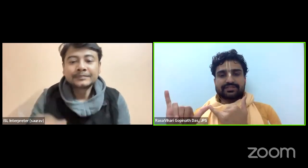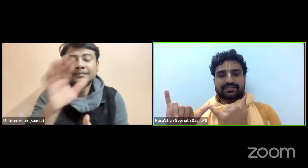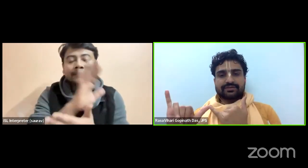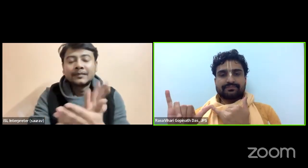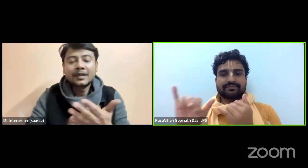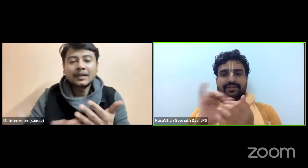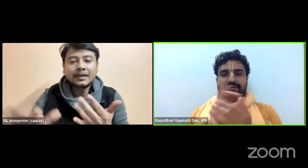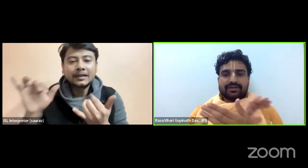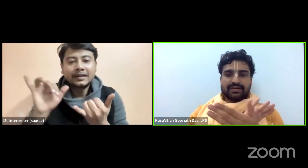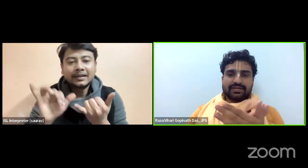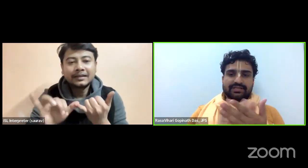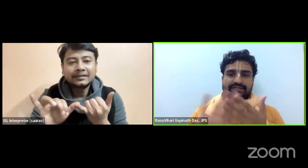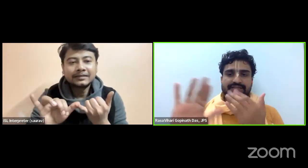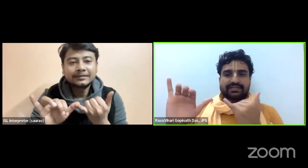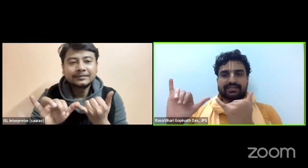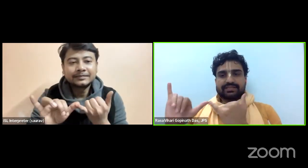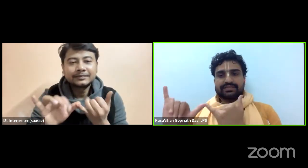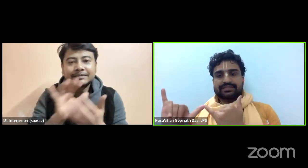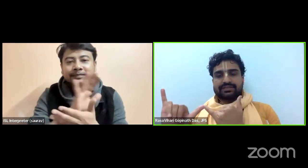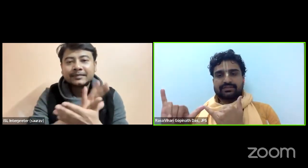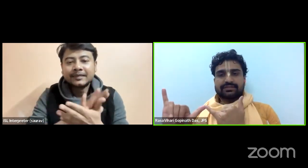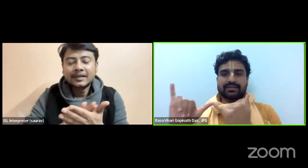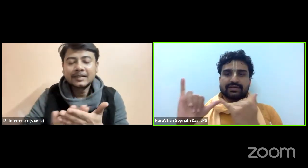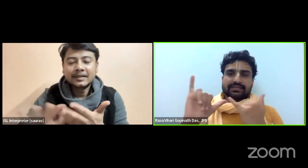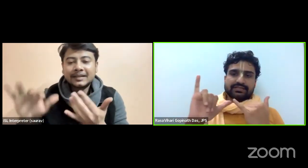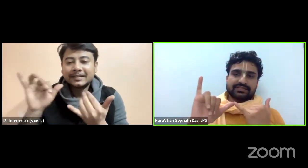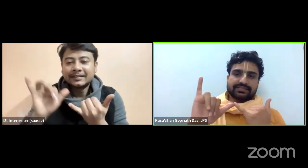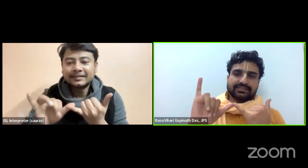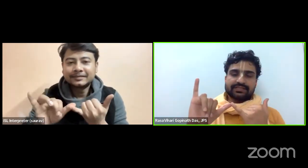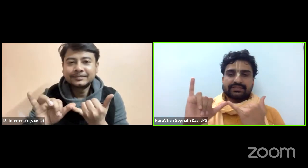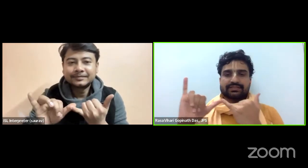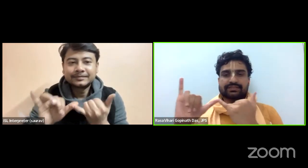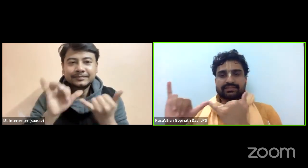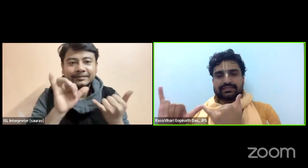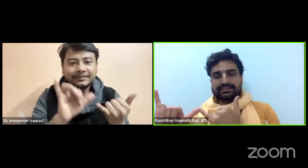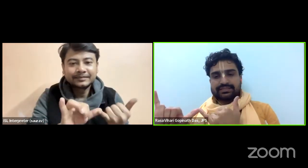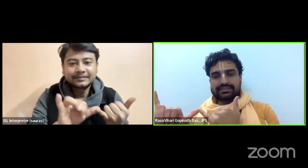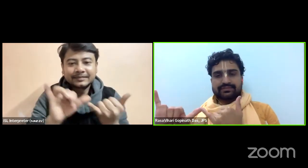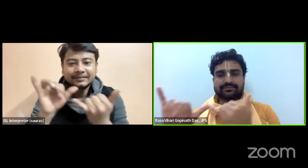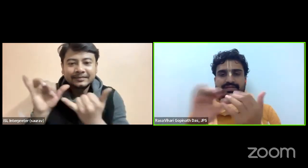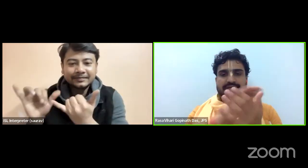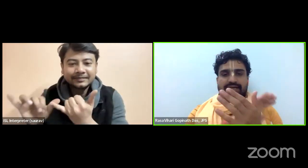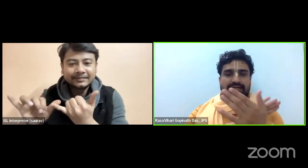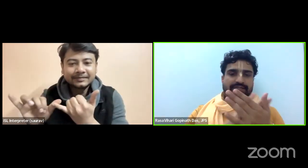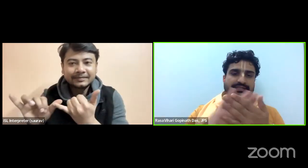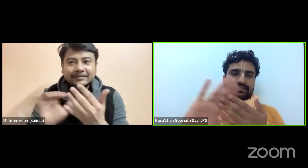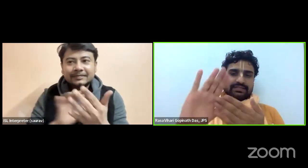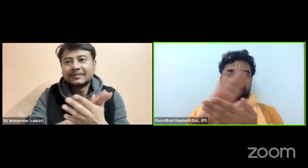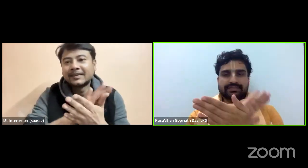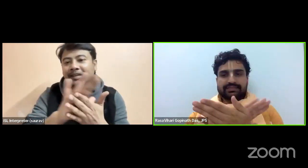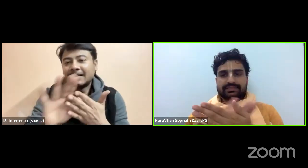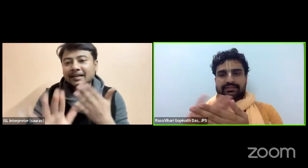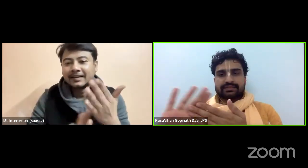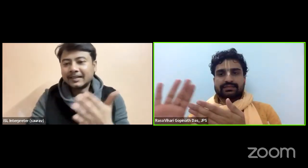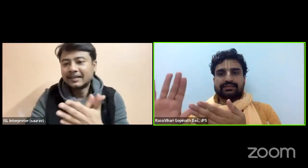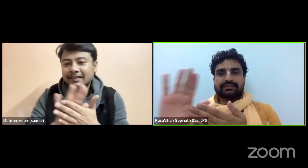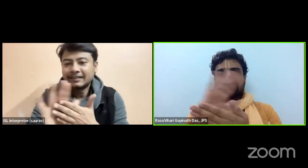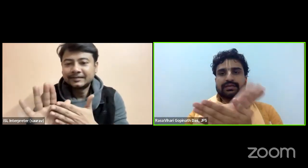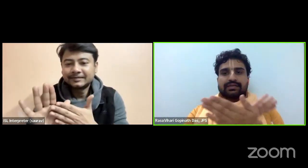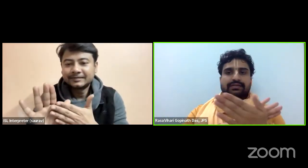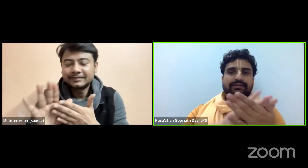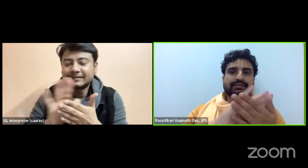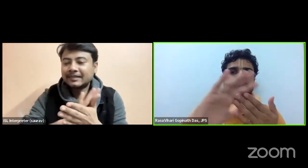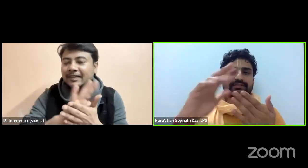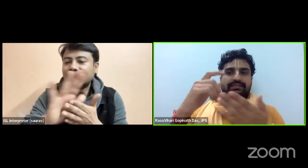Hare Krishna, Hare Krishna, Krishna Krishna, Hare